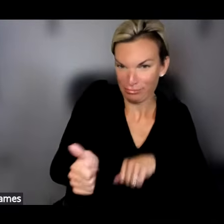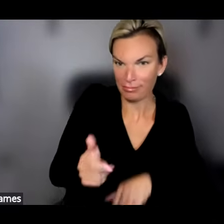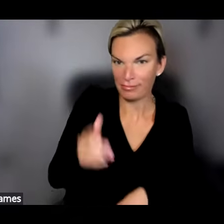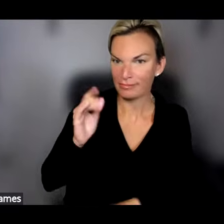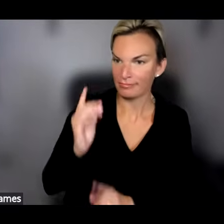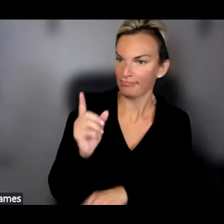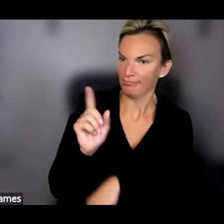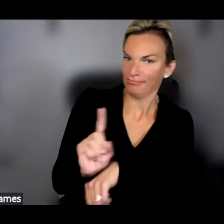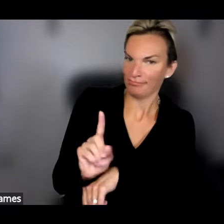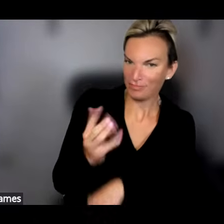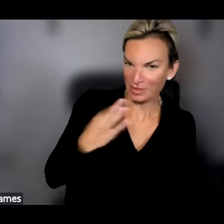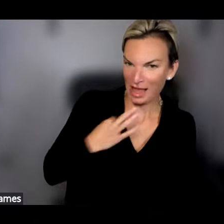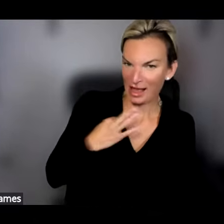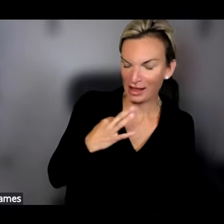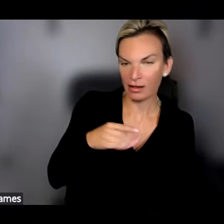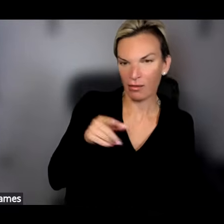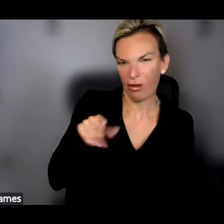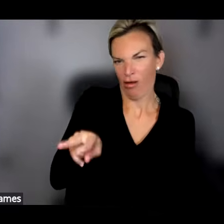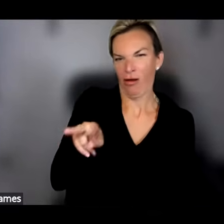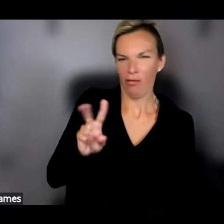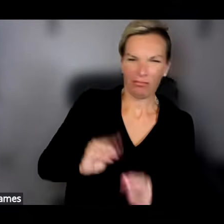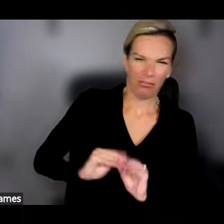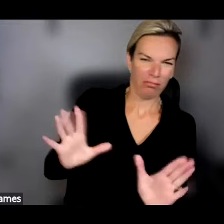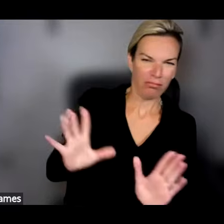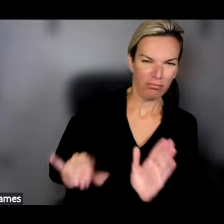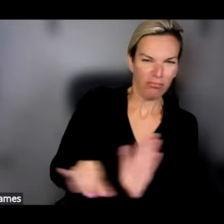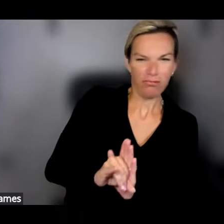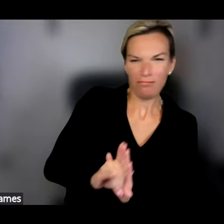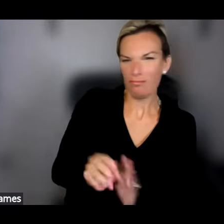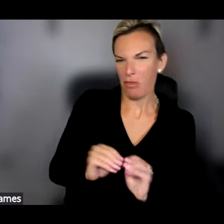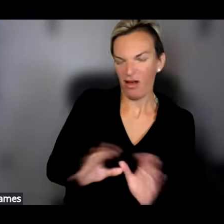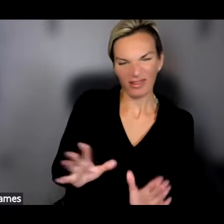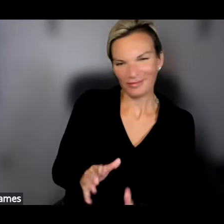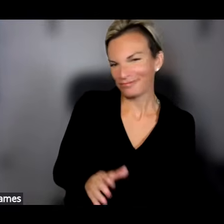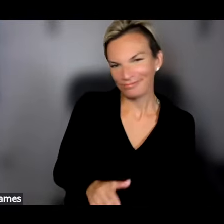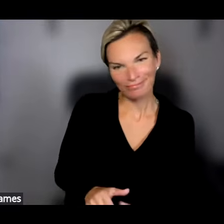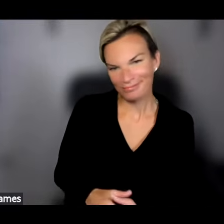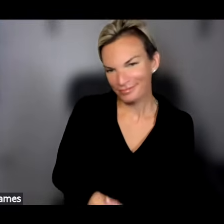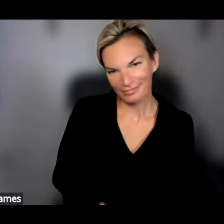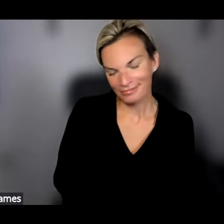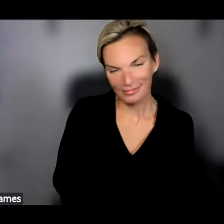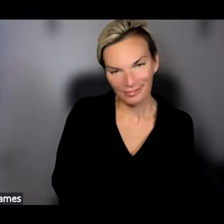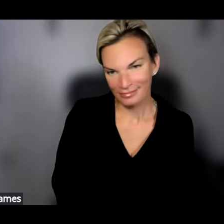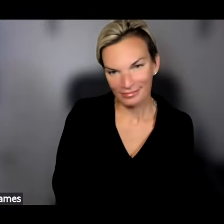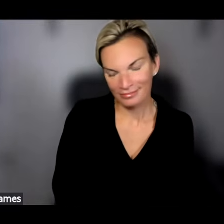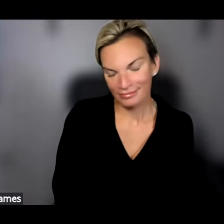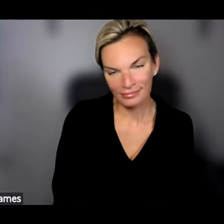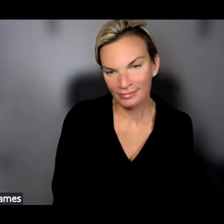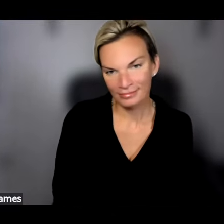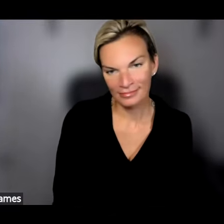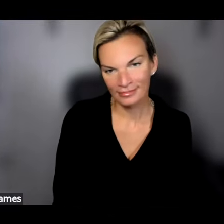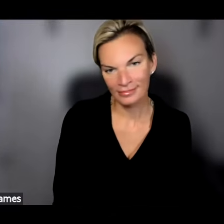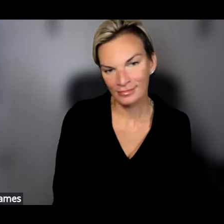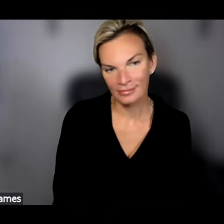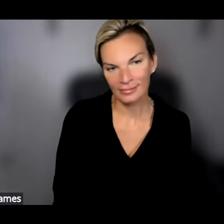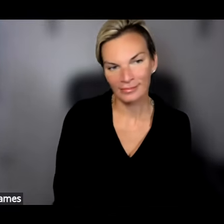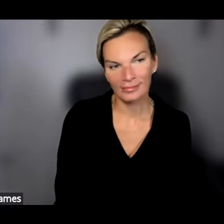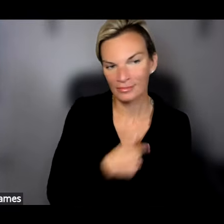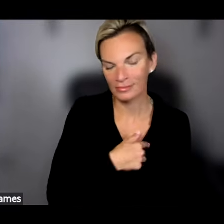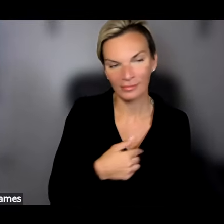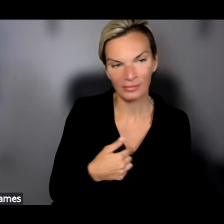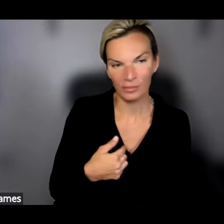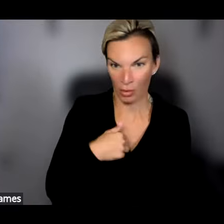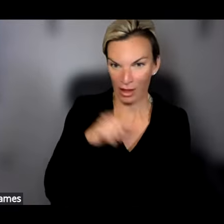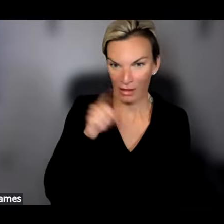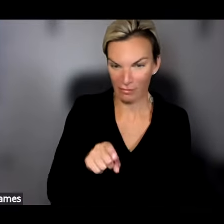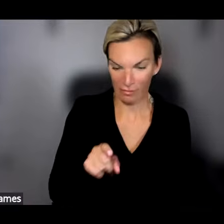so egregious. I do understand that we should reject the petitions where